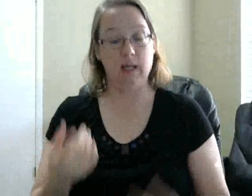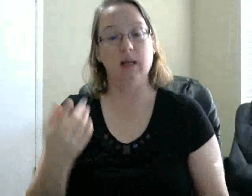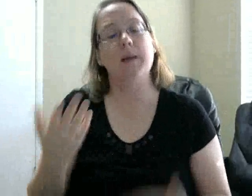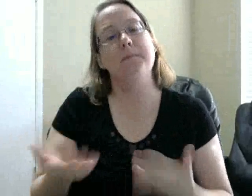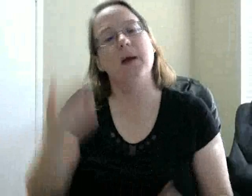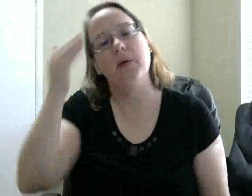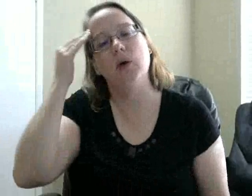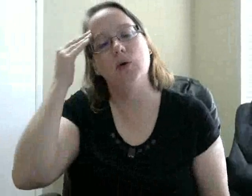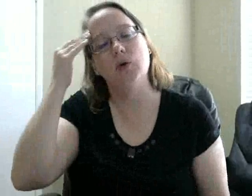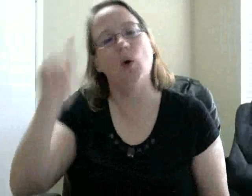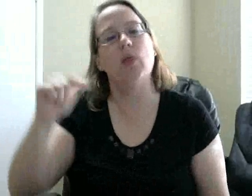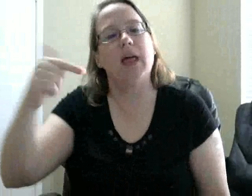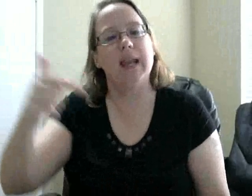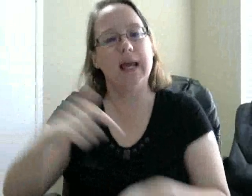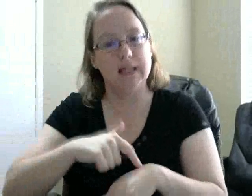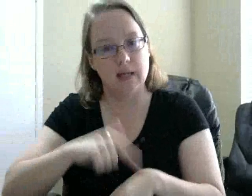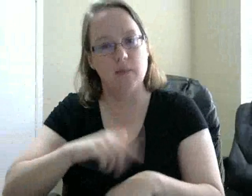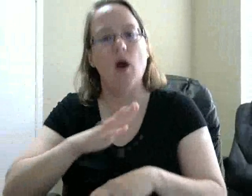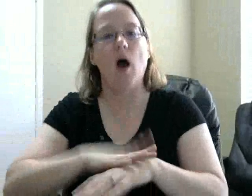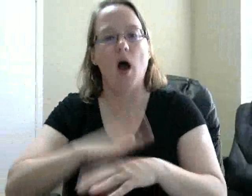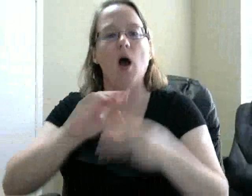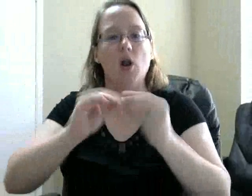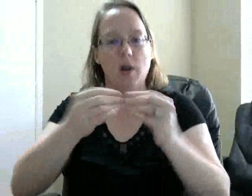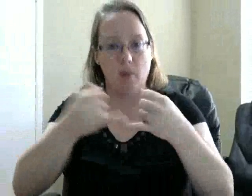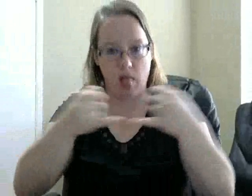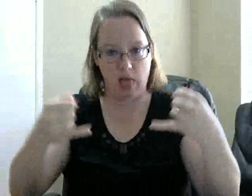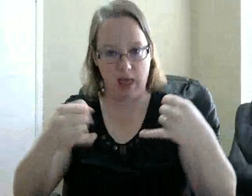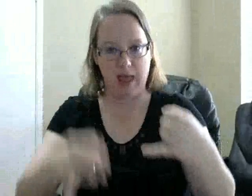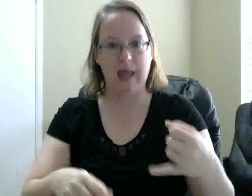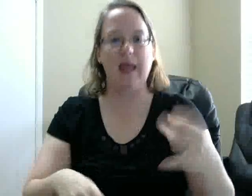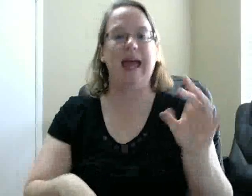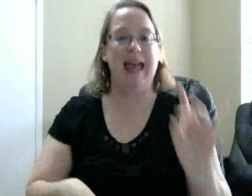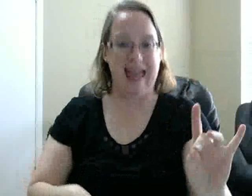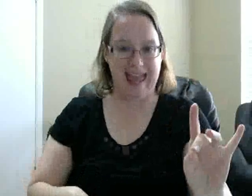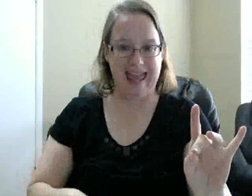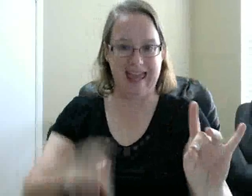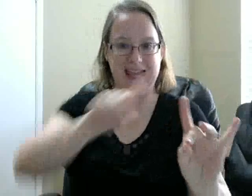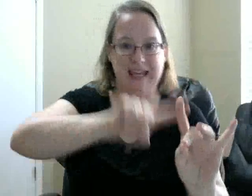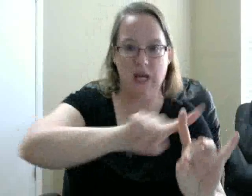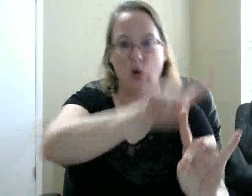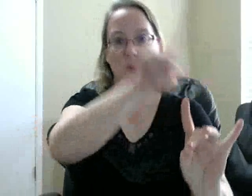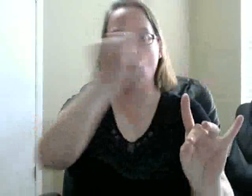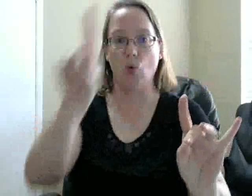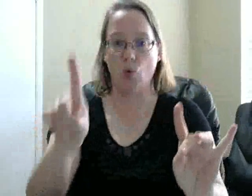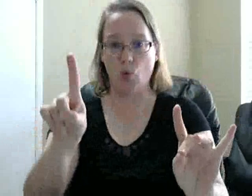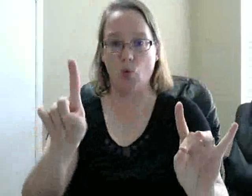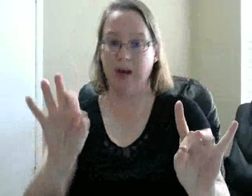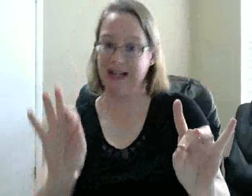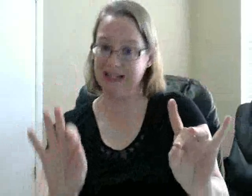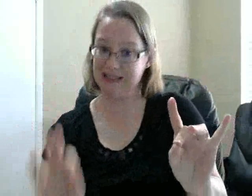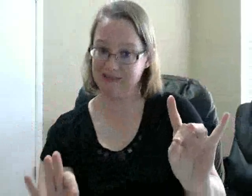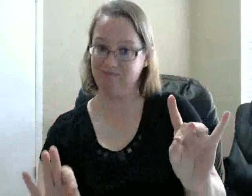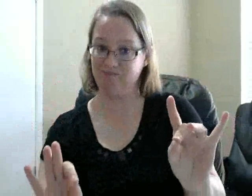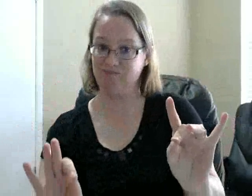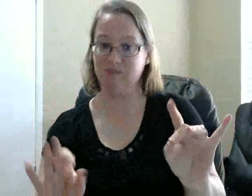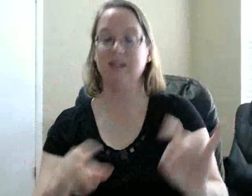number. But if you look at the number line, you start at 8, and you add 1. 8 plus 1 is equal